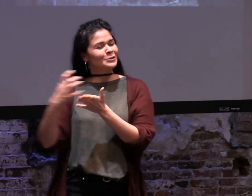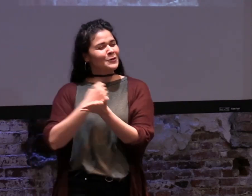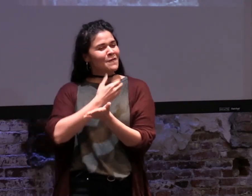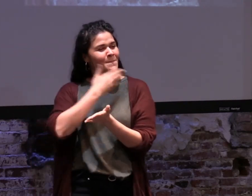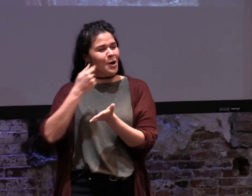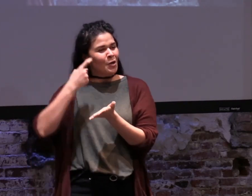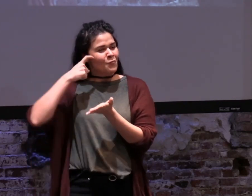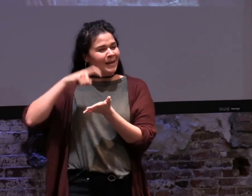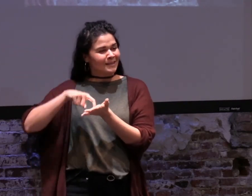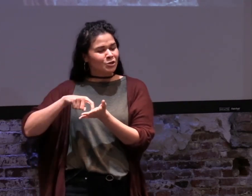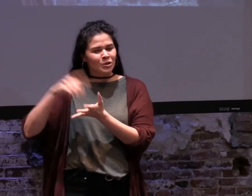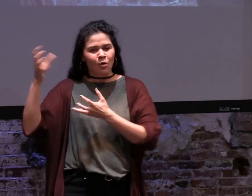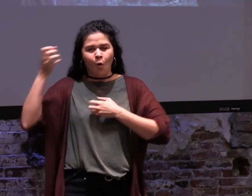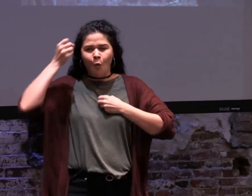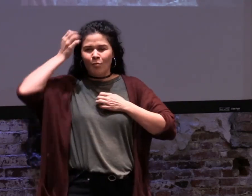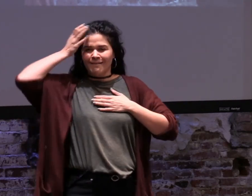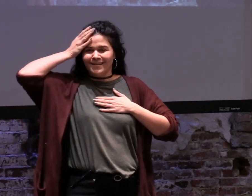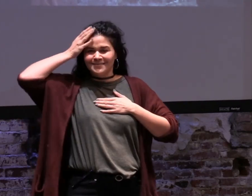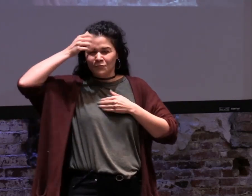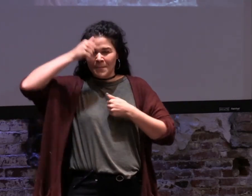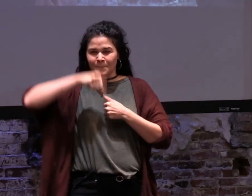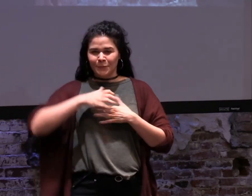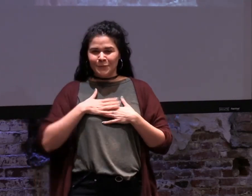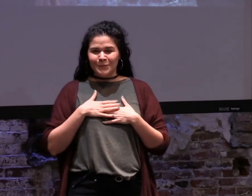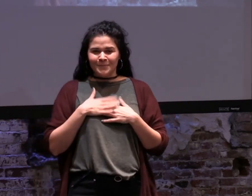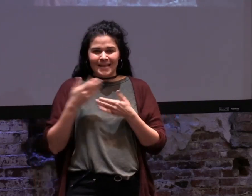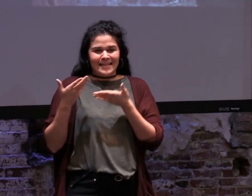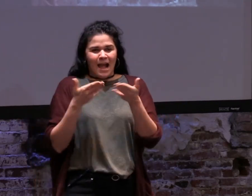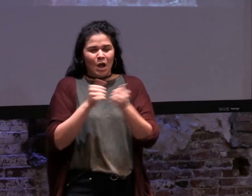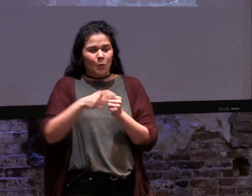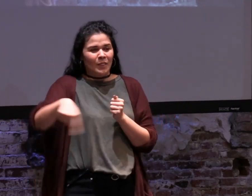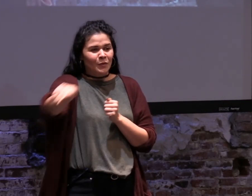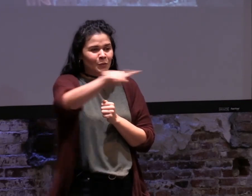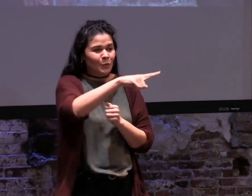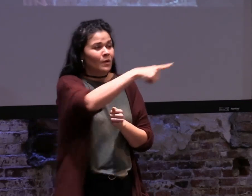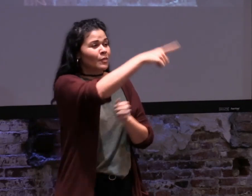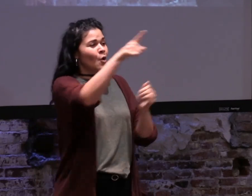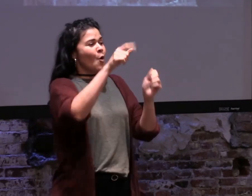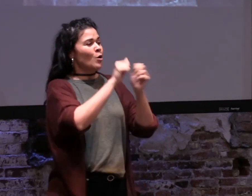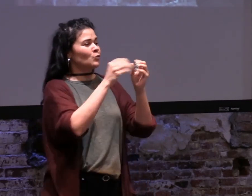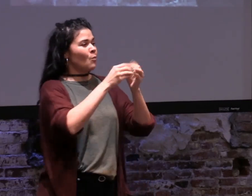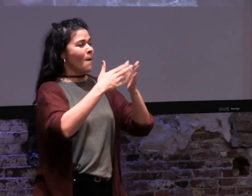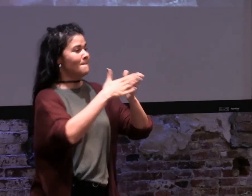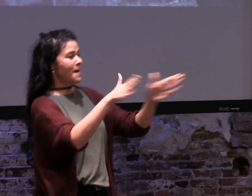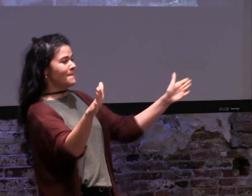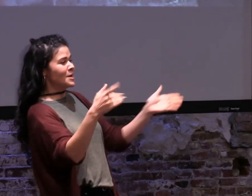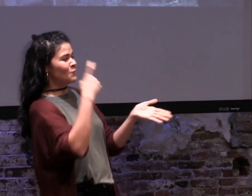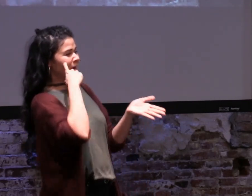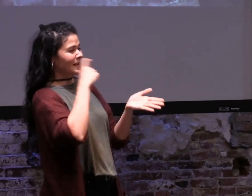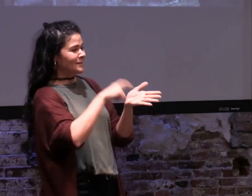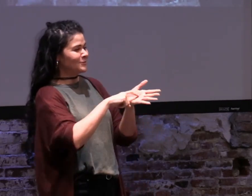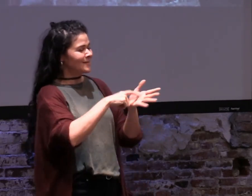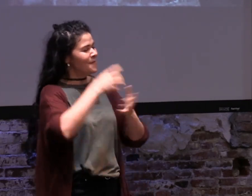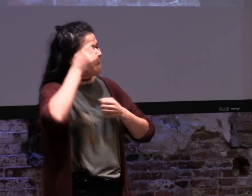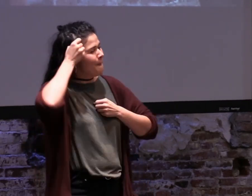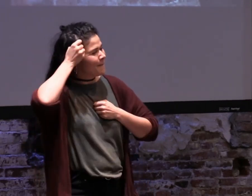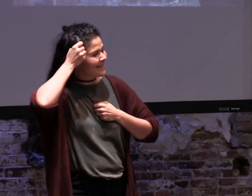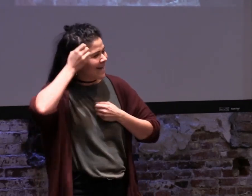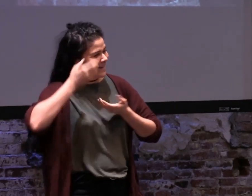respected equally and recognize those. So hold those thoughts in your heart. Hold them in your heart and in your minds. So as we expand